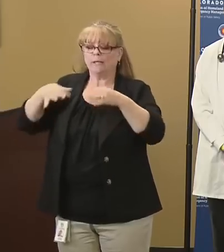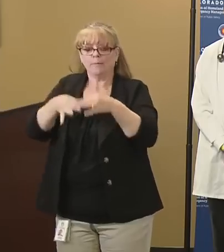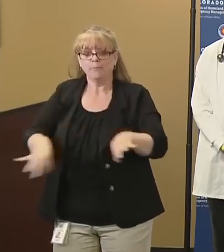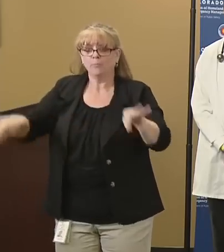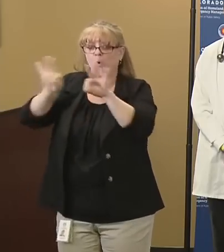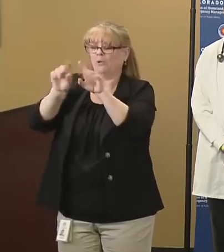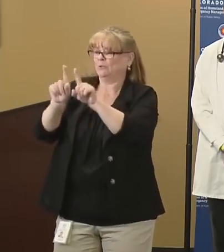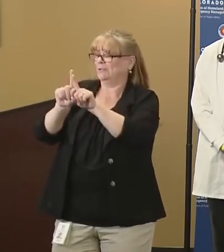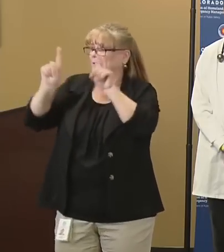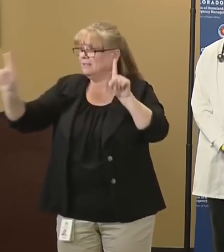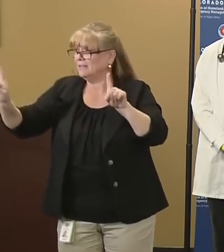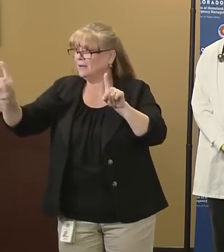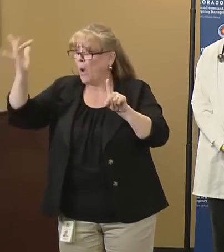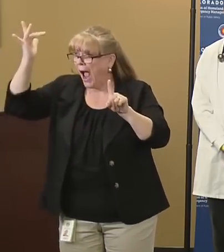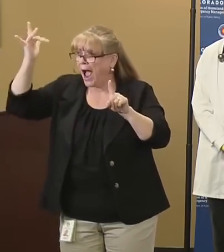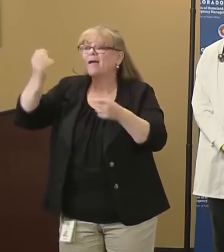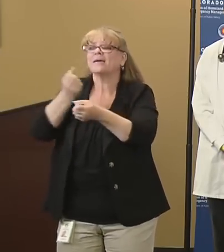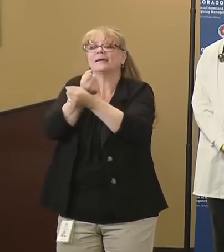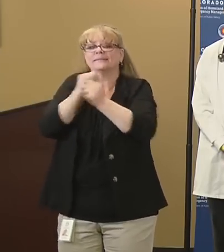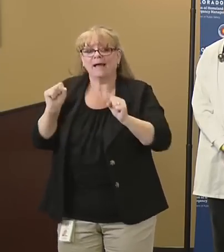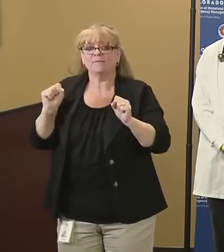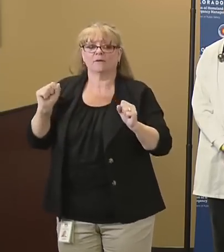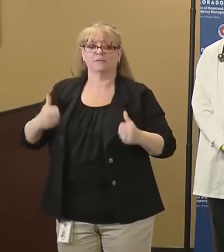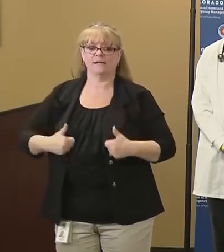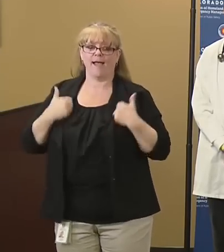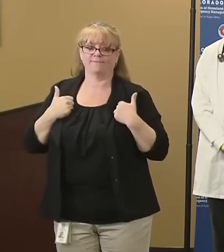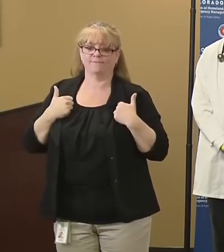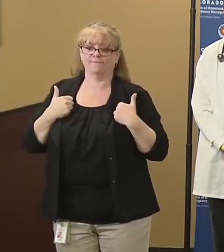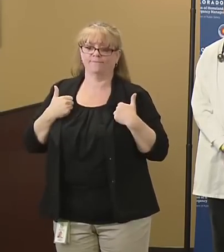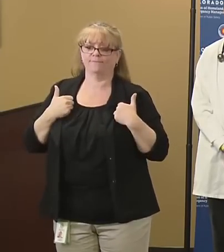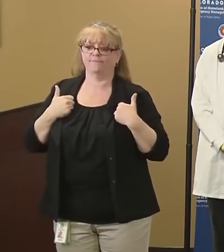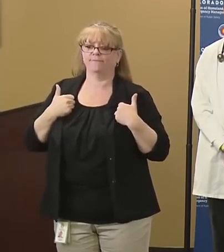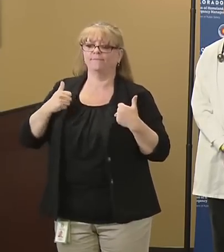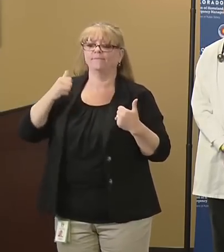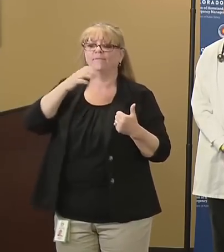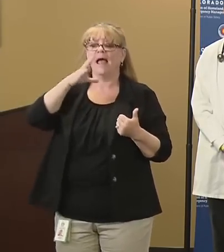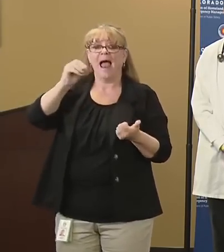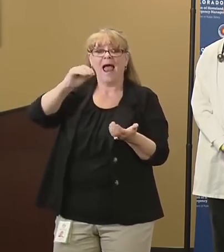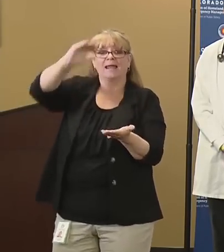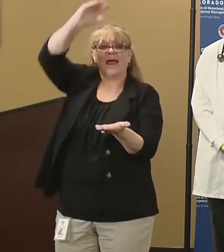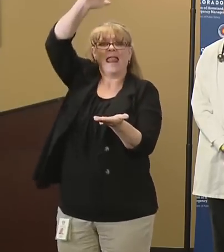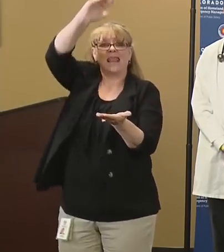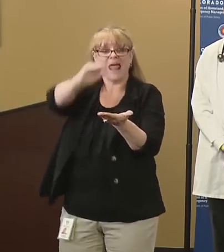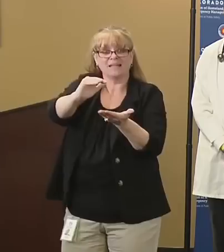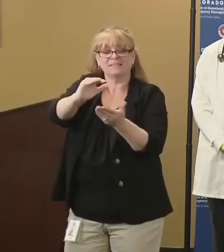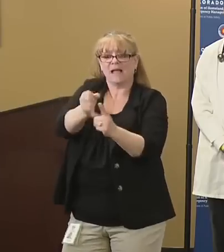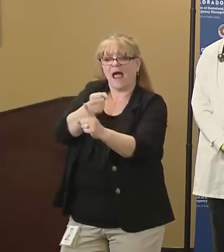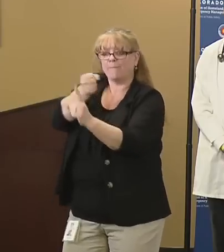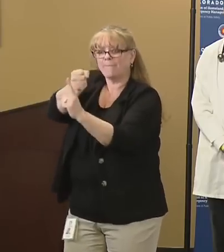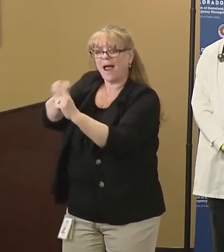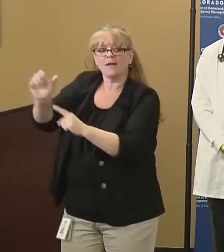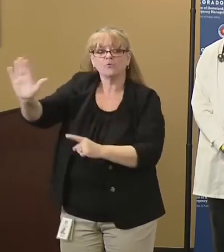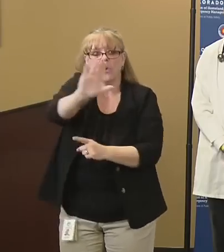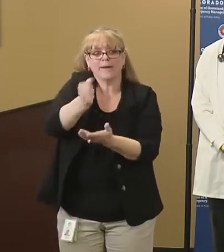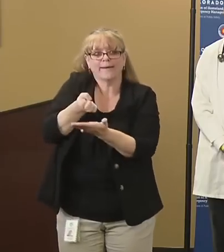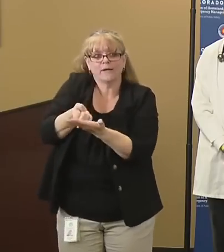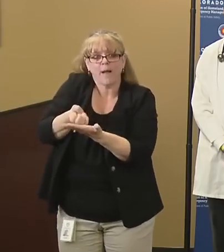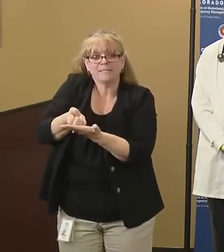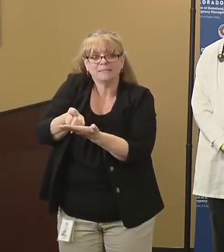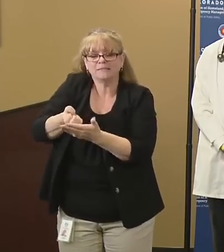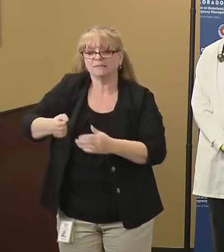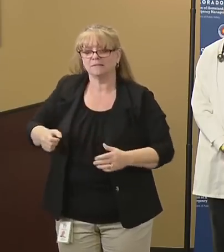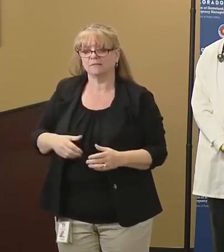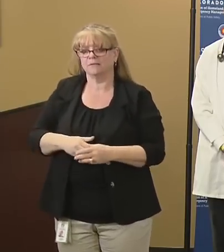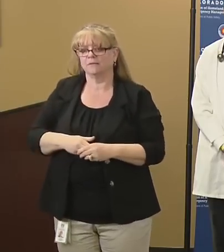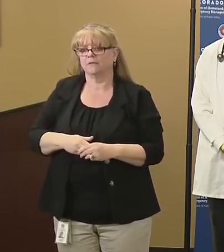economy and to jobs, we need to make sure that we're all handling this ourselves in a way that allows for that sustainability, a way that